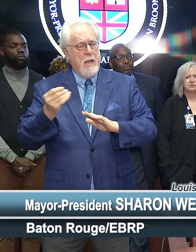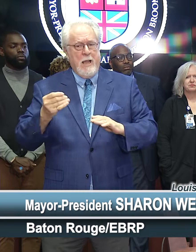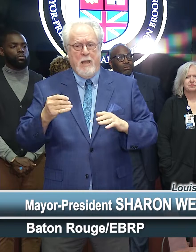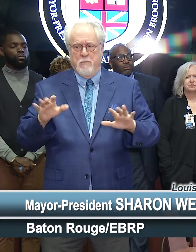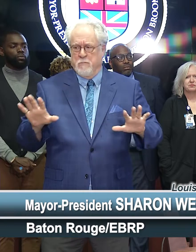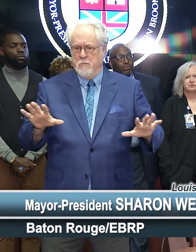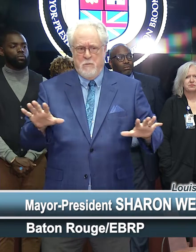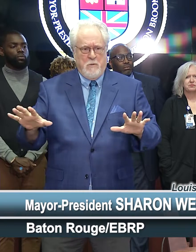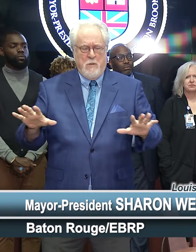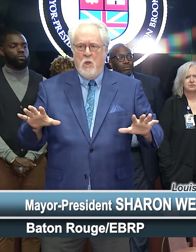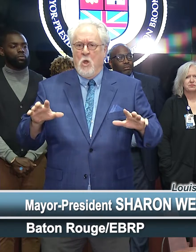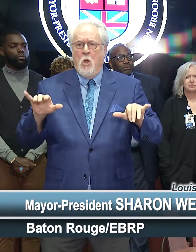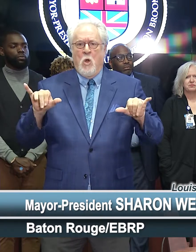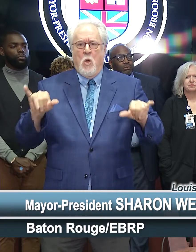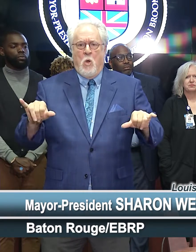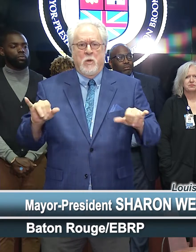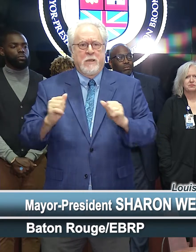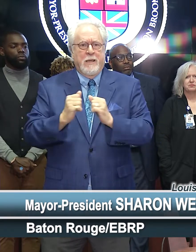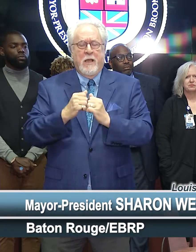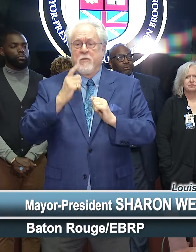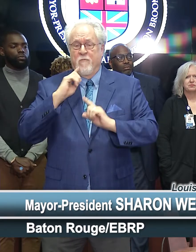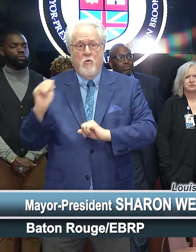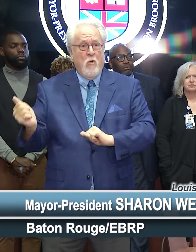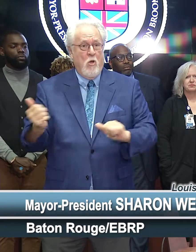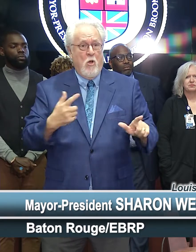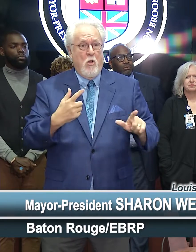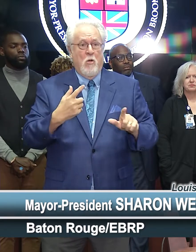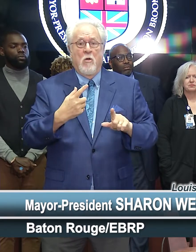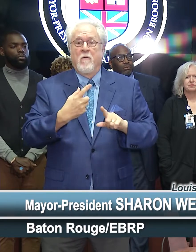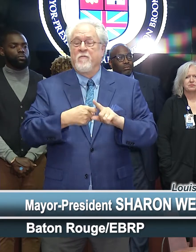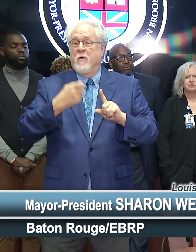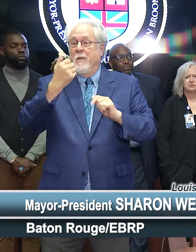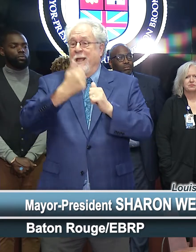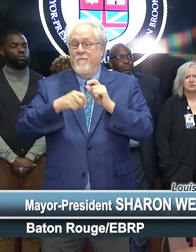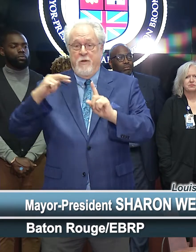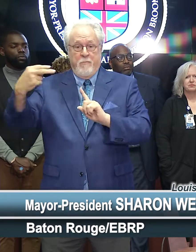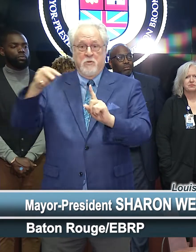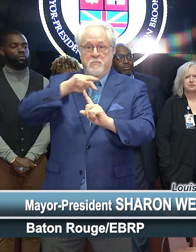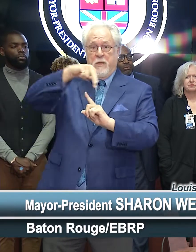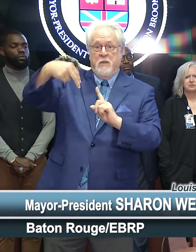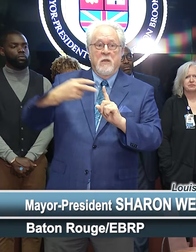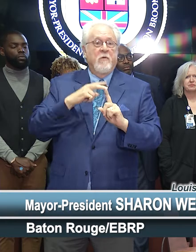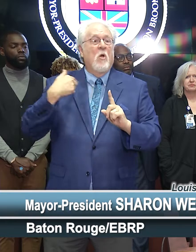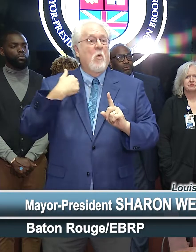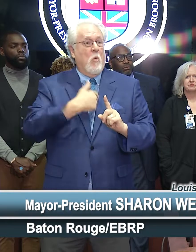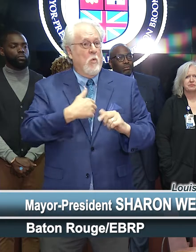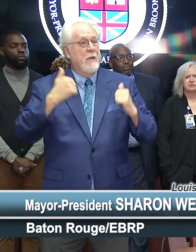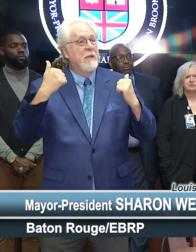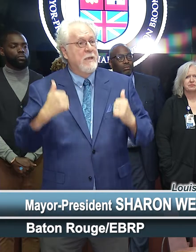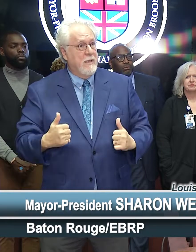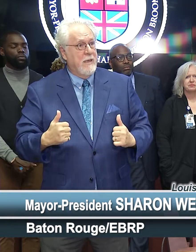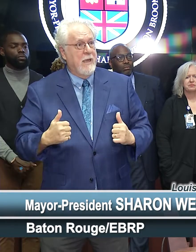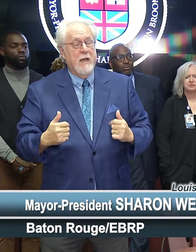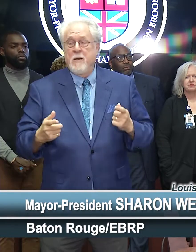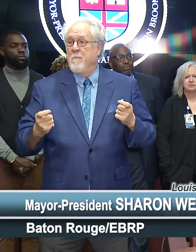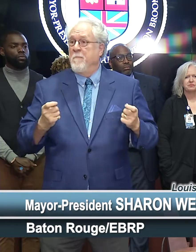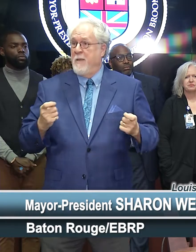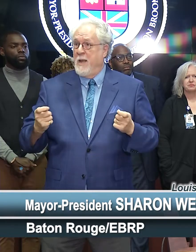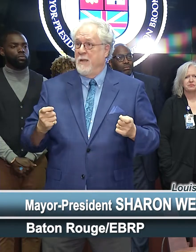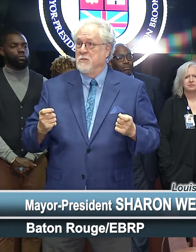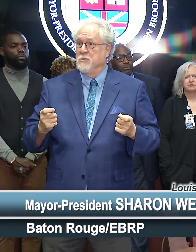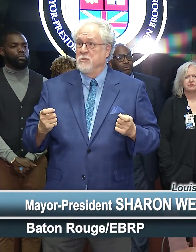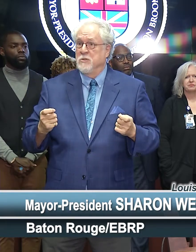hold everything together for everyone from every perspective, so we can manage